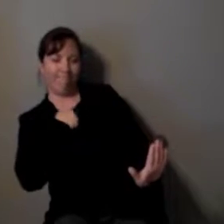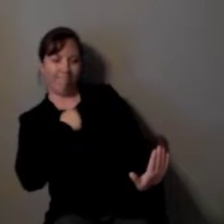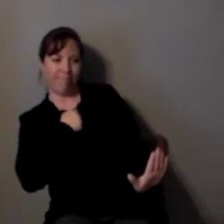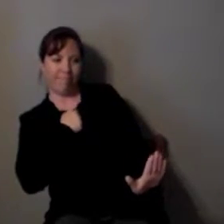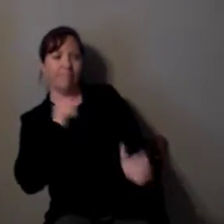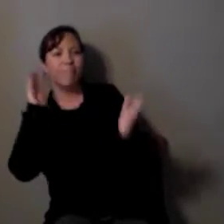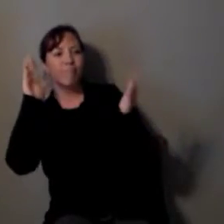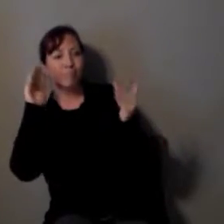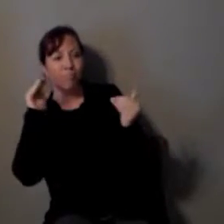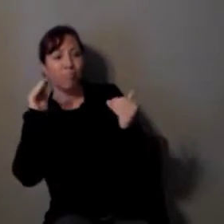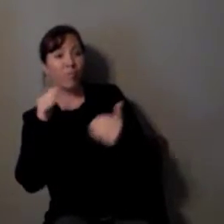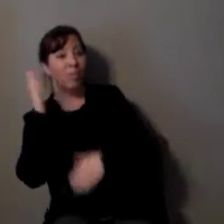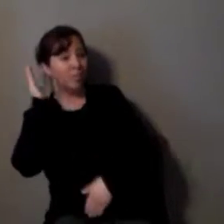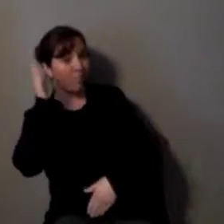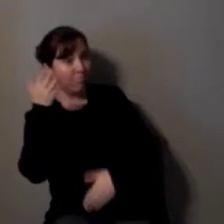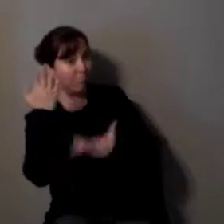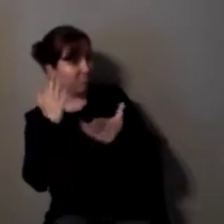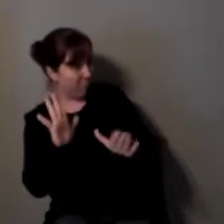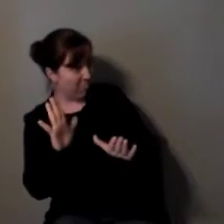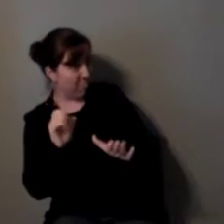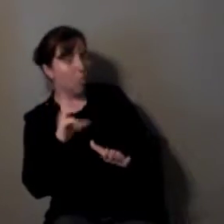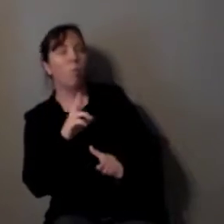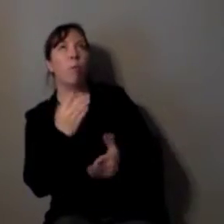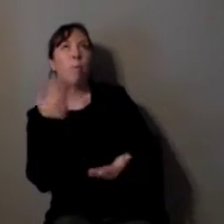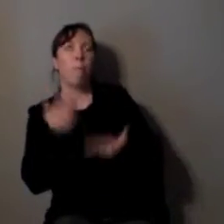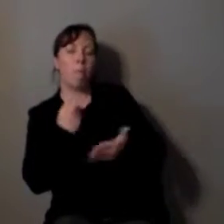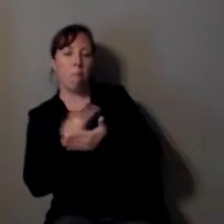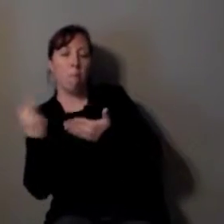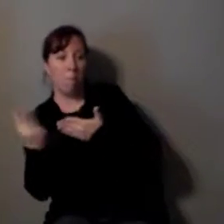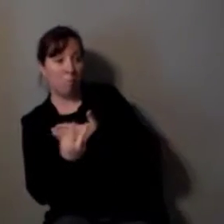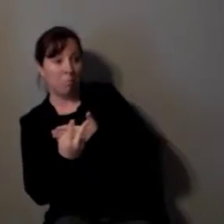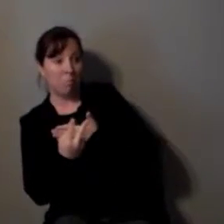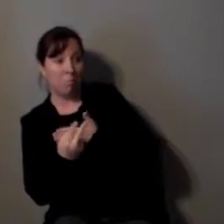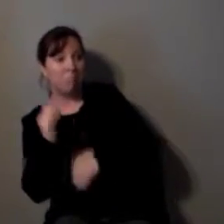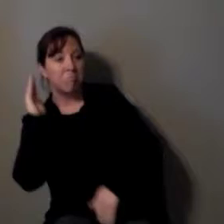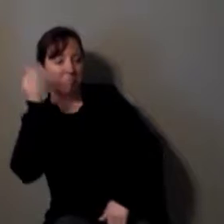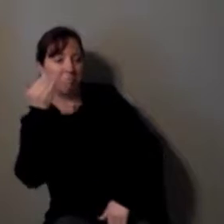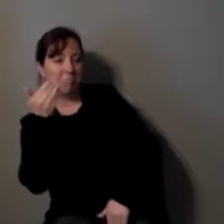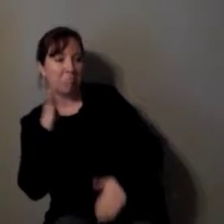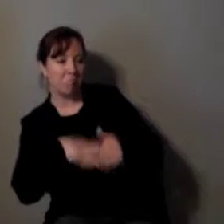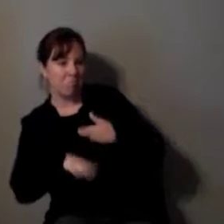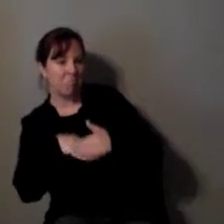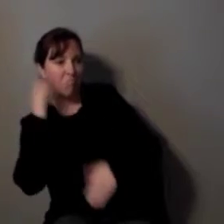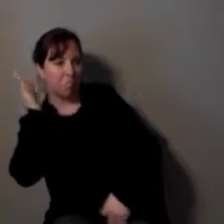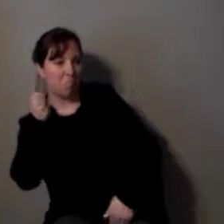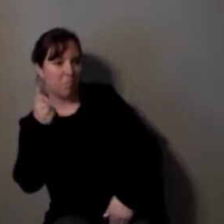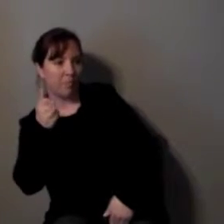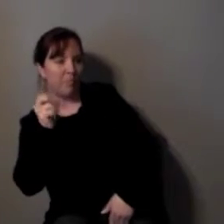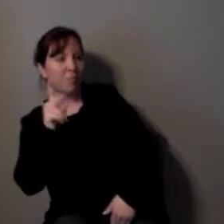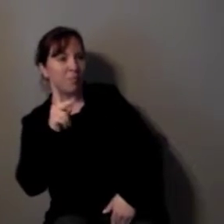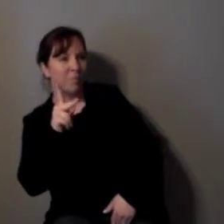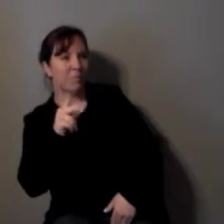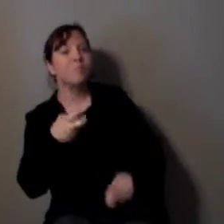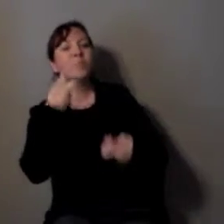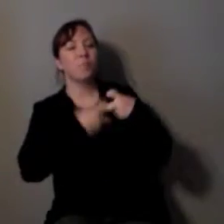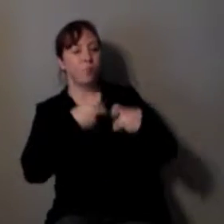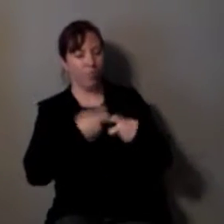some problems. Well, let's say I start with an old classic. 1 plus